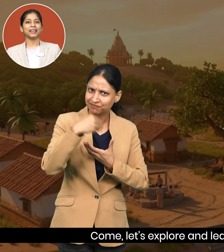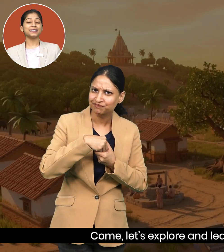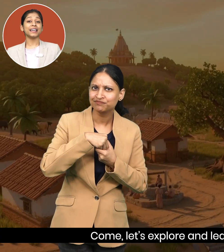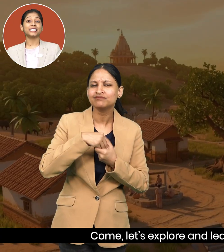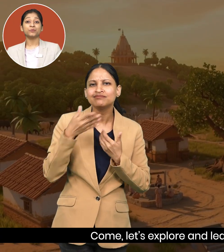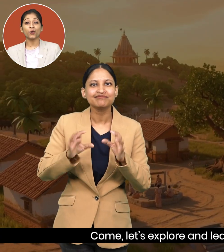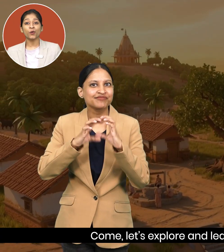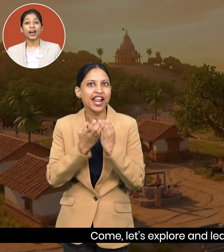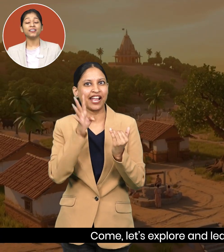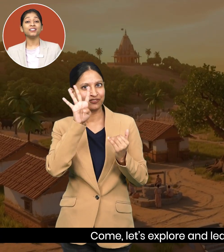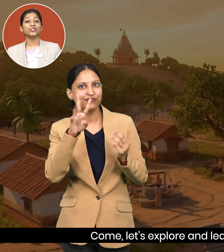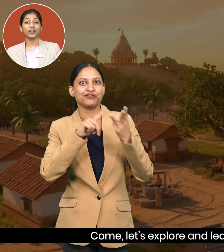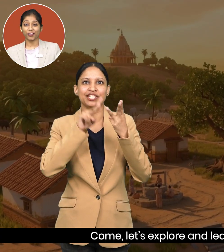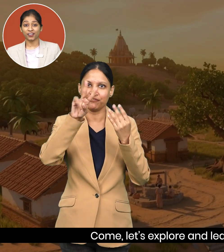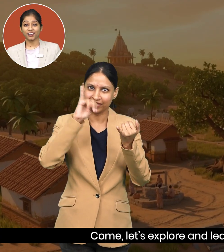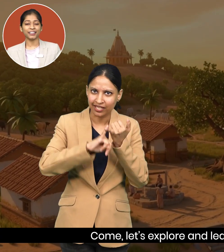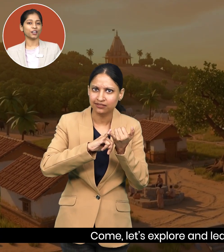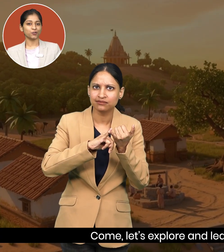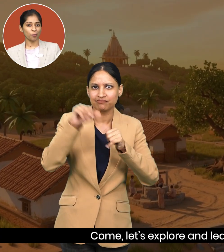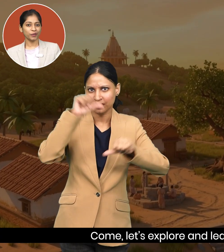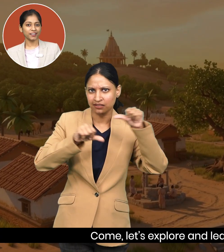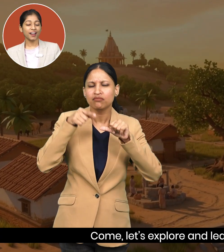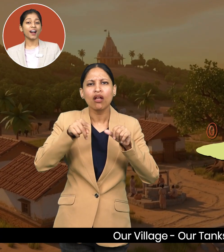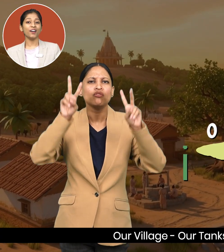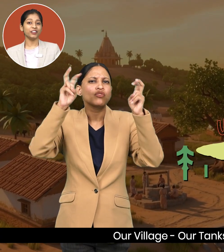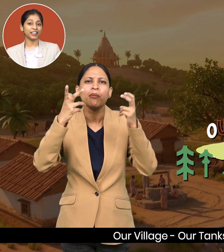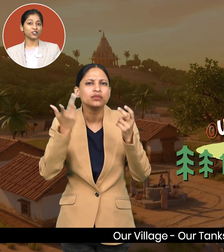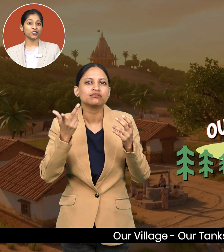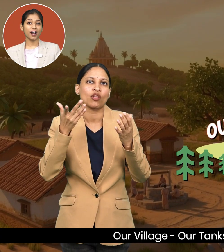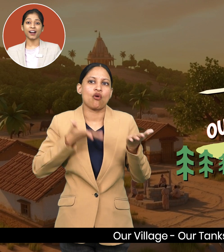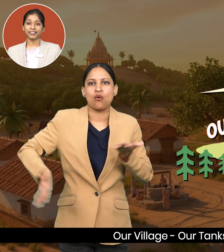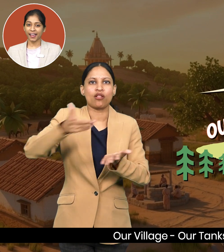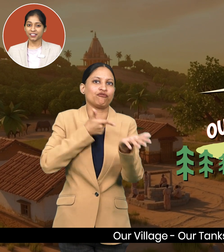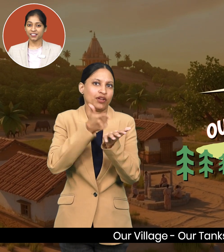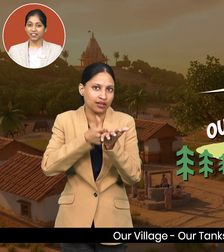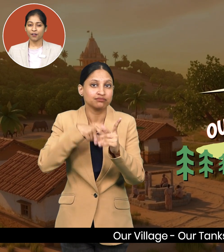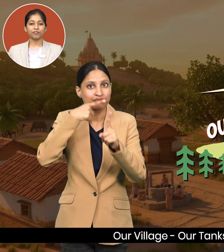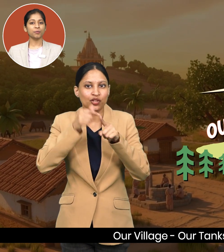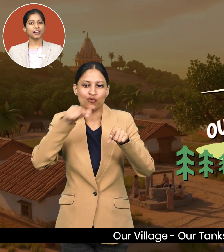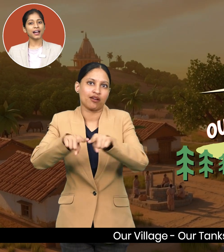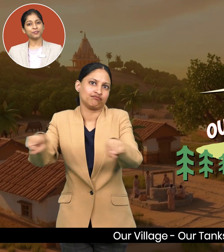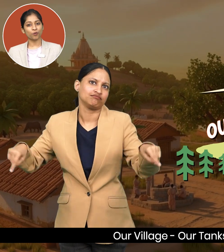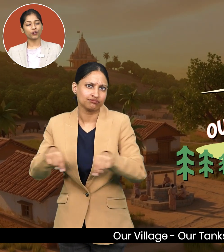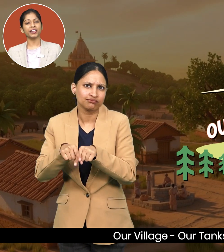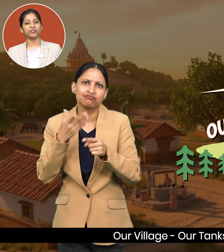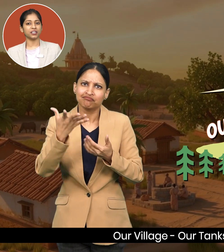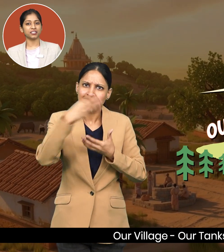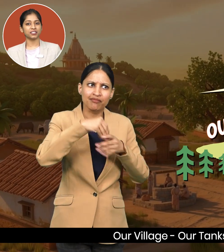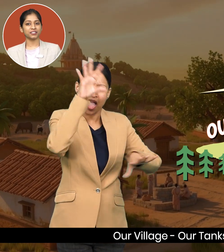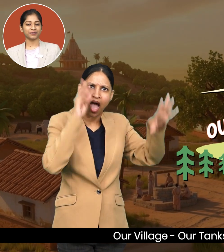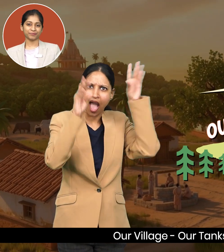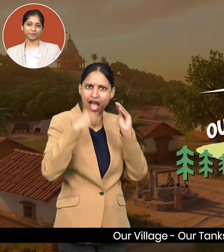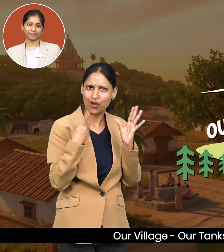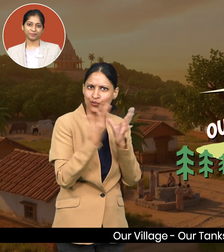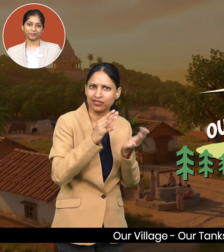Come, let's explore and learn together in our topic, Our Village, Our Tanks, from Class 4